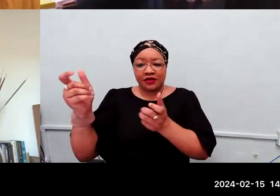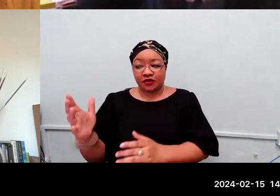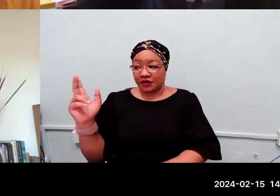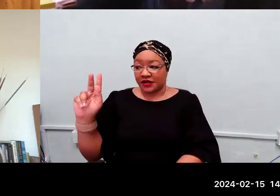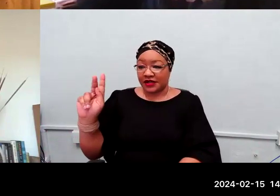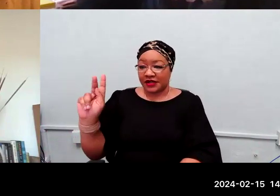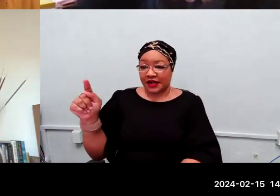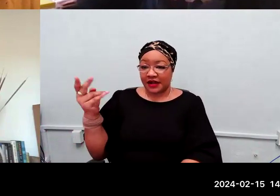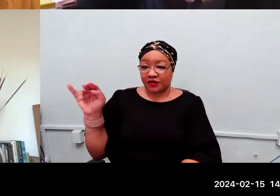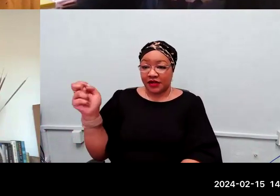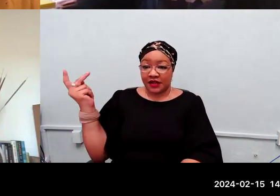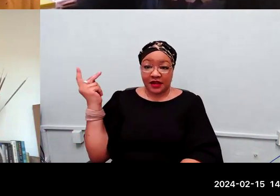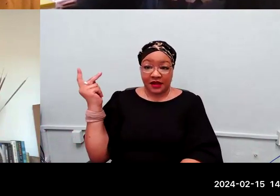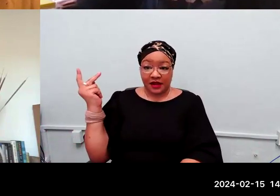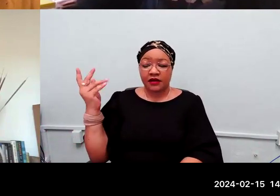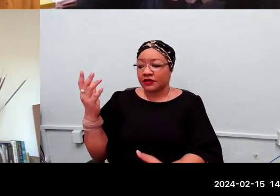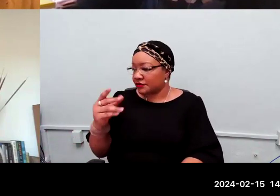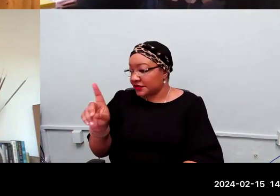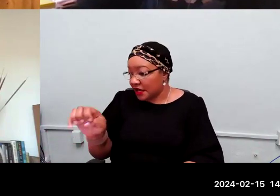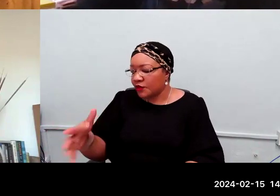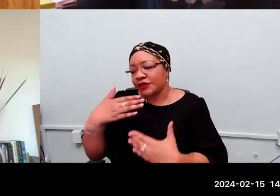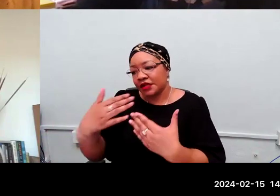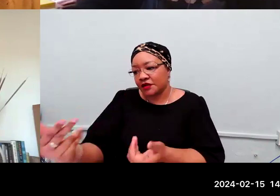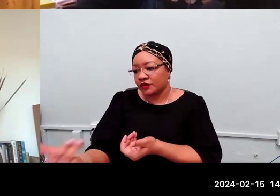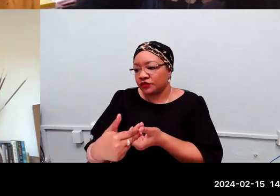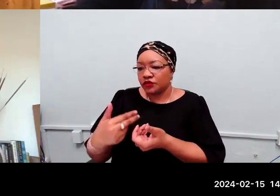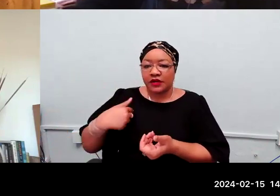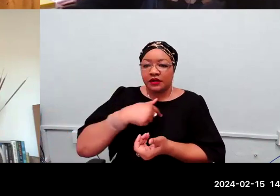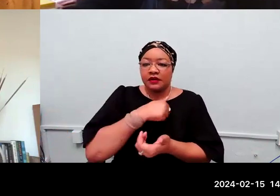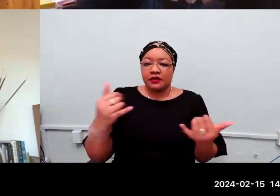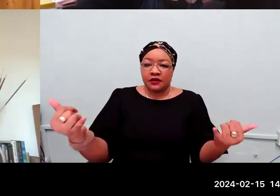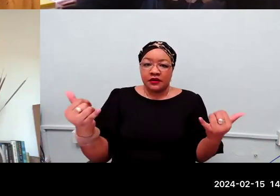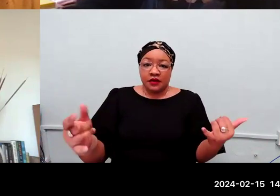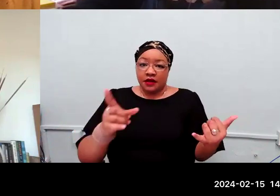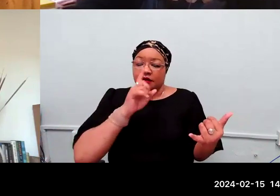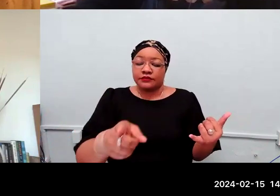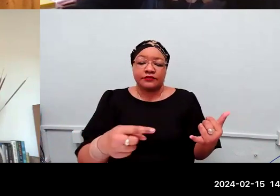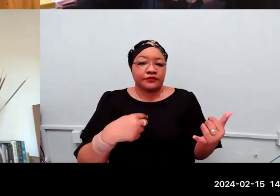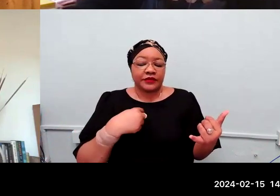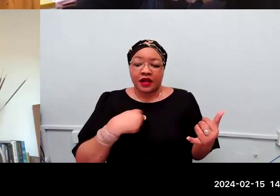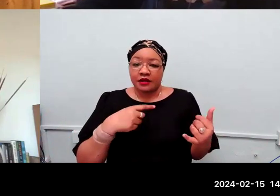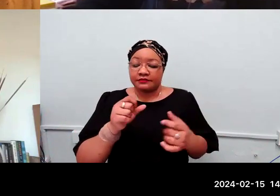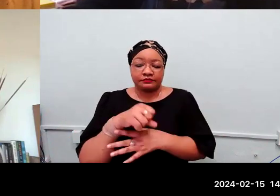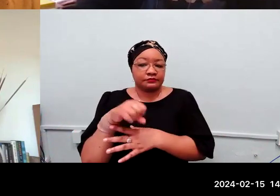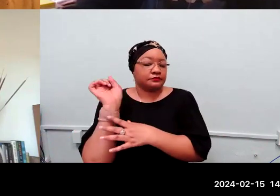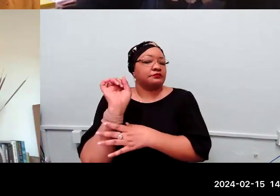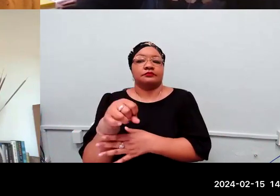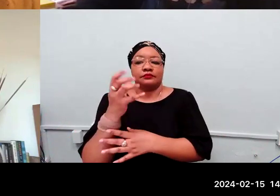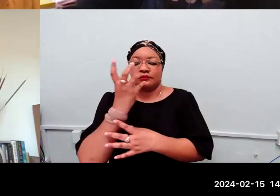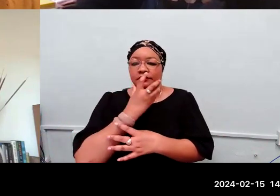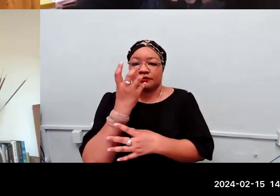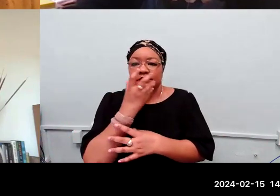want to thank you, Deb, for joining us today. I am just really blown away by everything that you